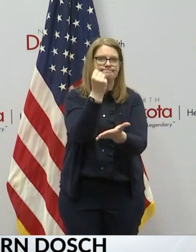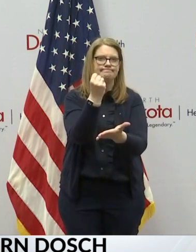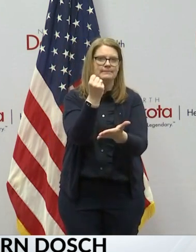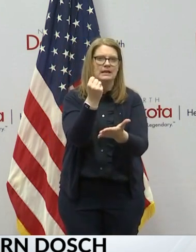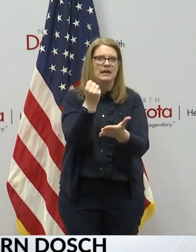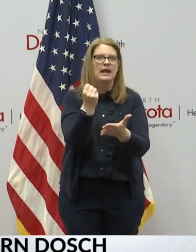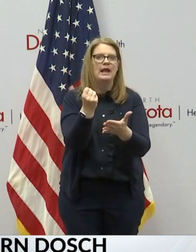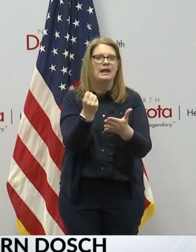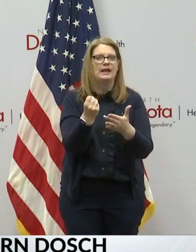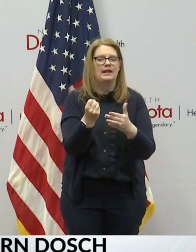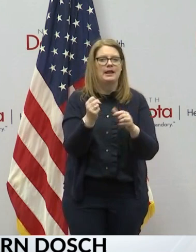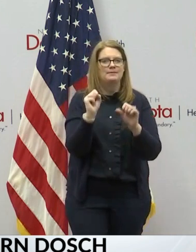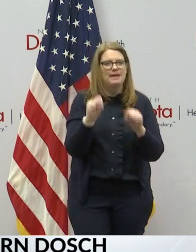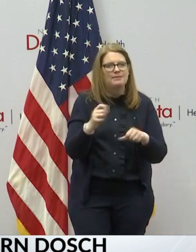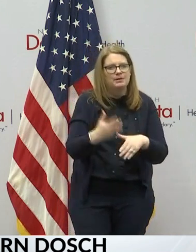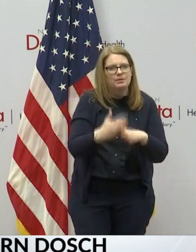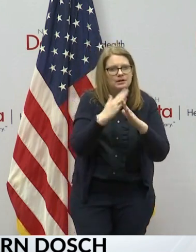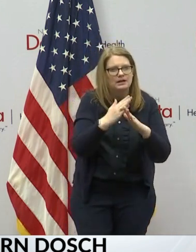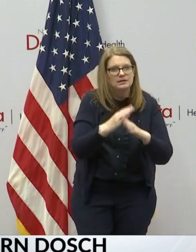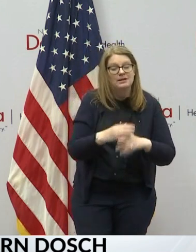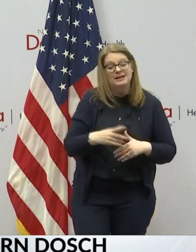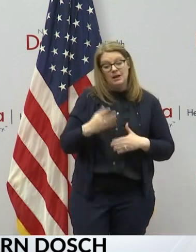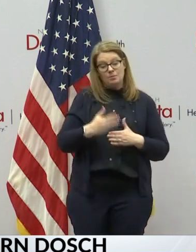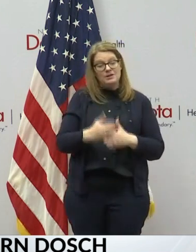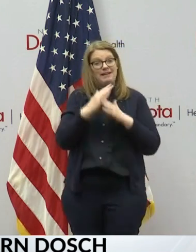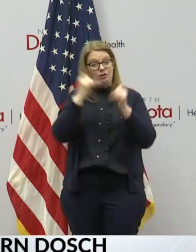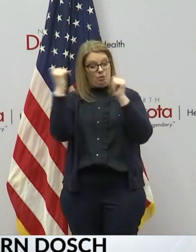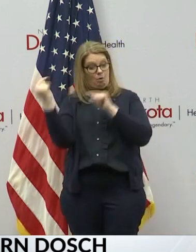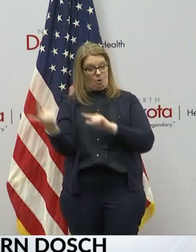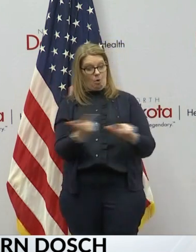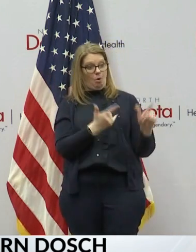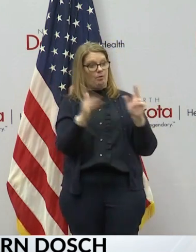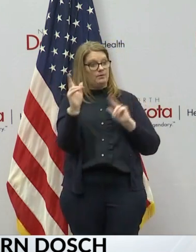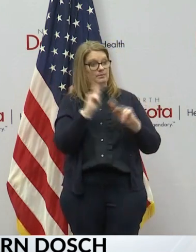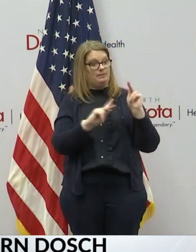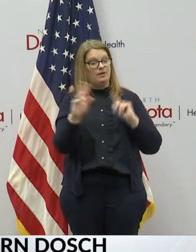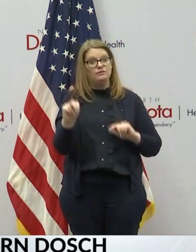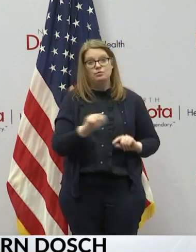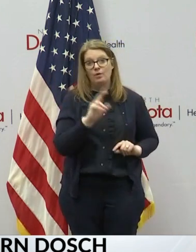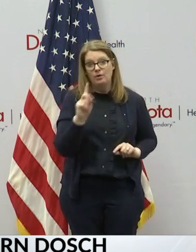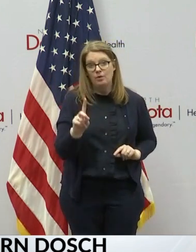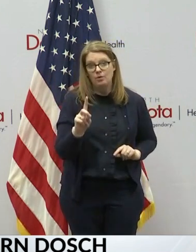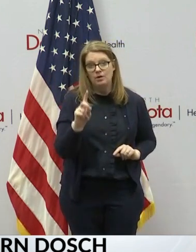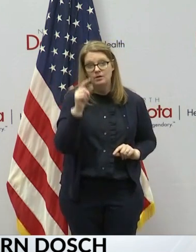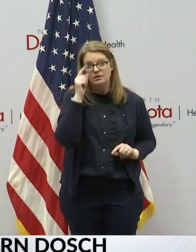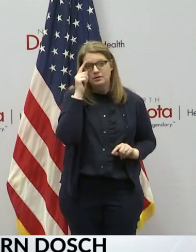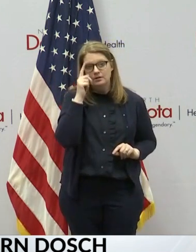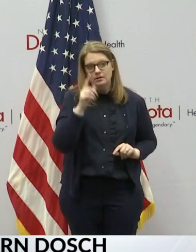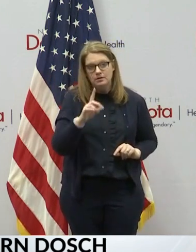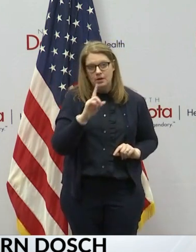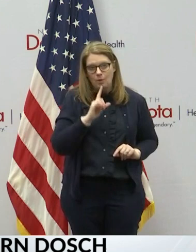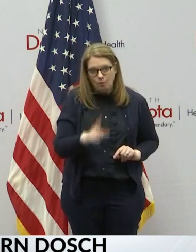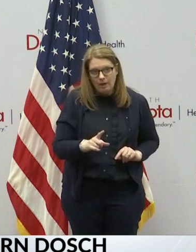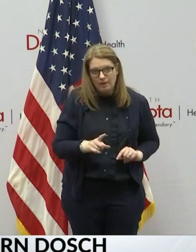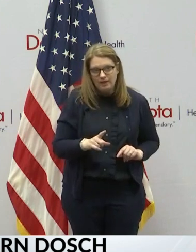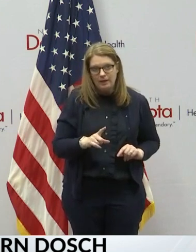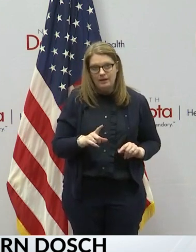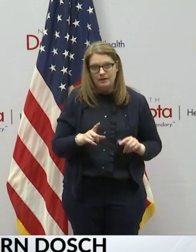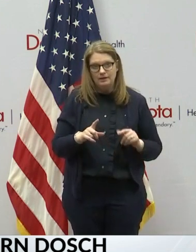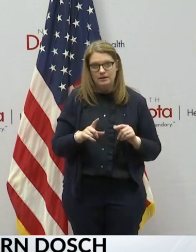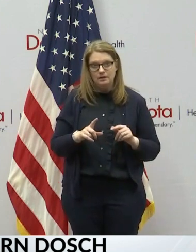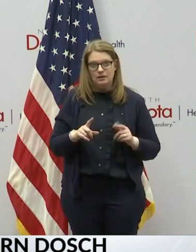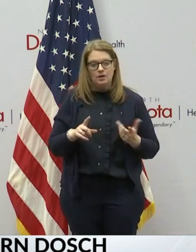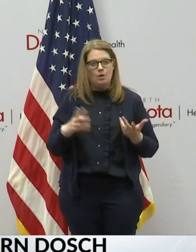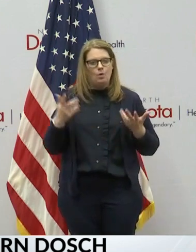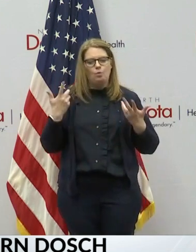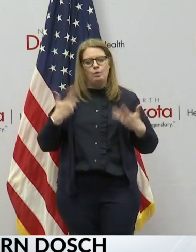way. This is about protecting the citizens of North Dakota. This is about staying in front of COVID so we don't throw